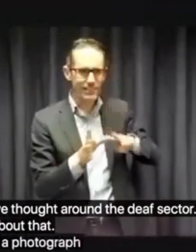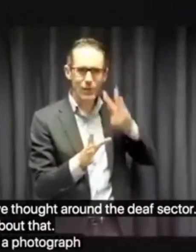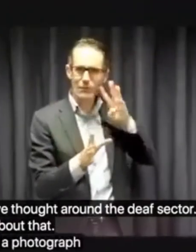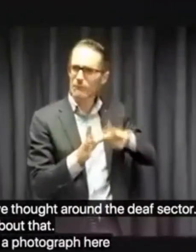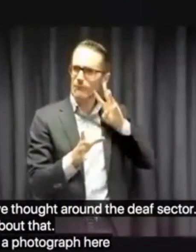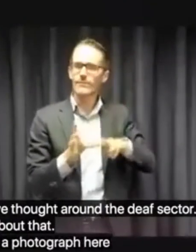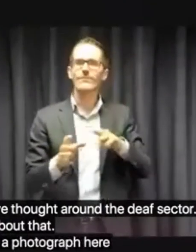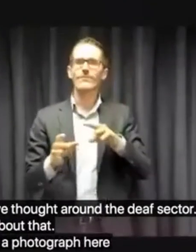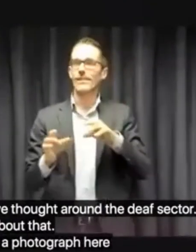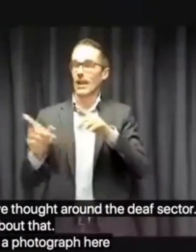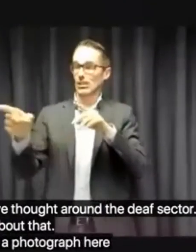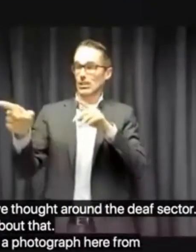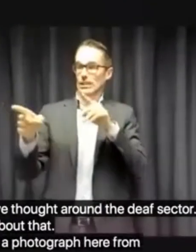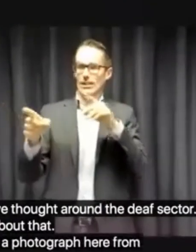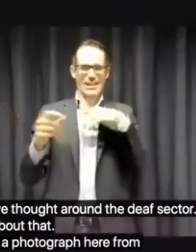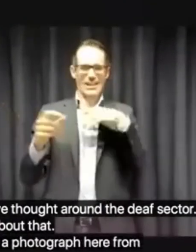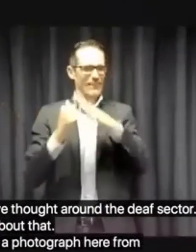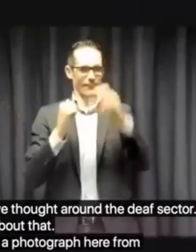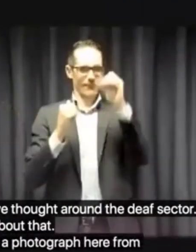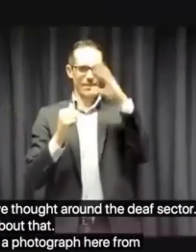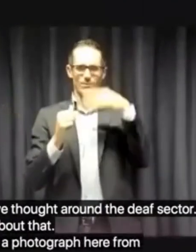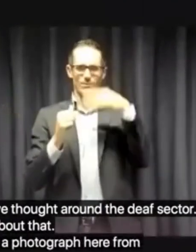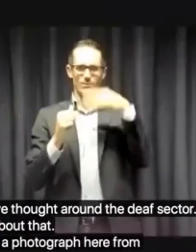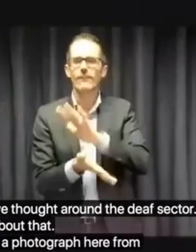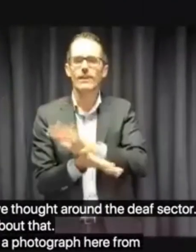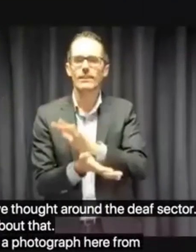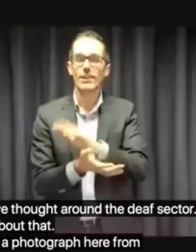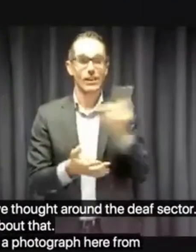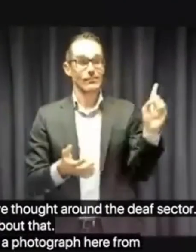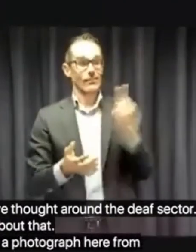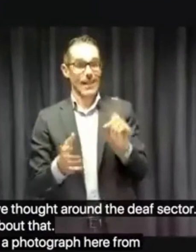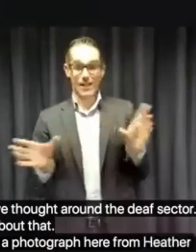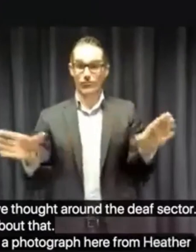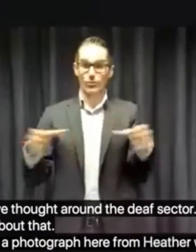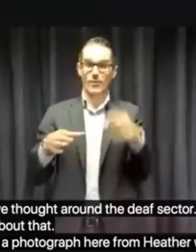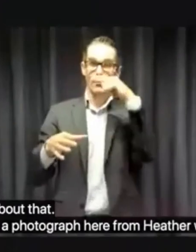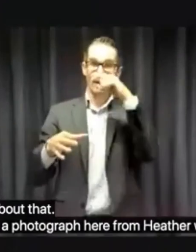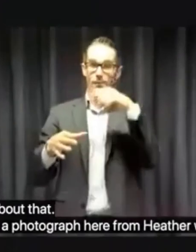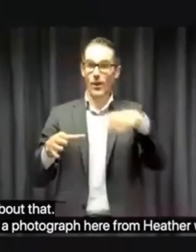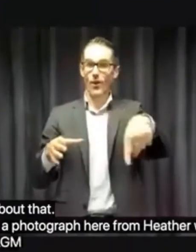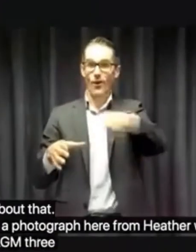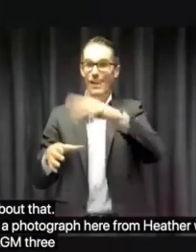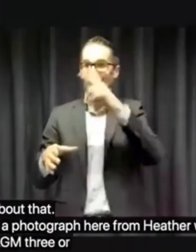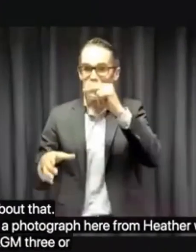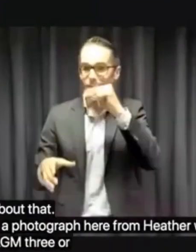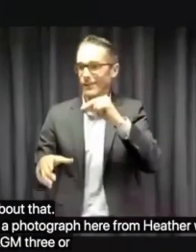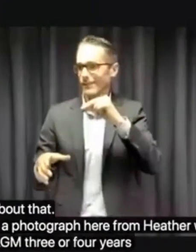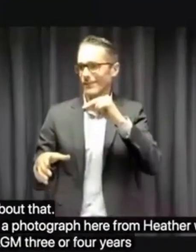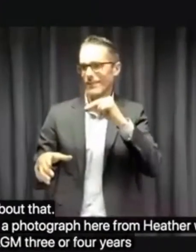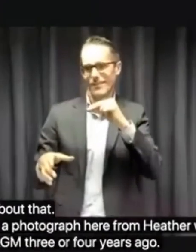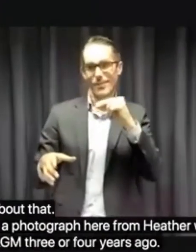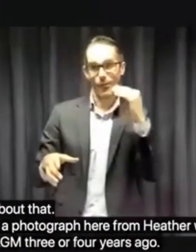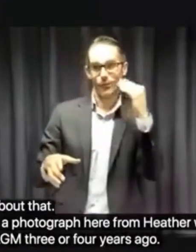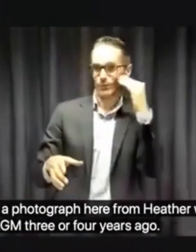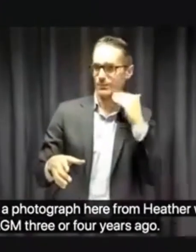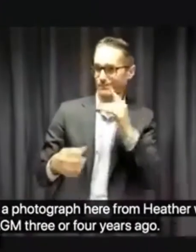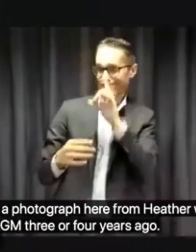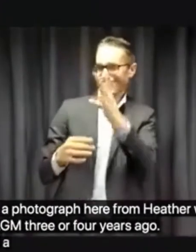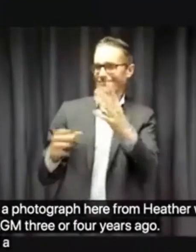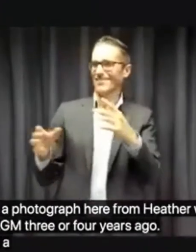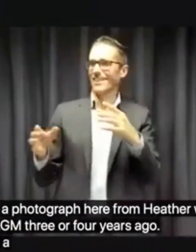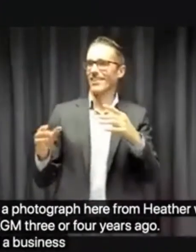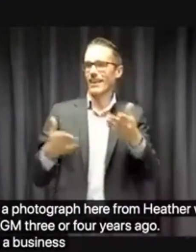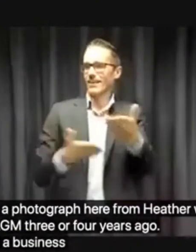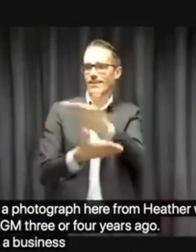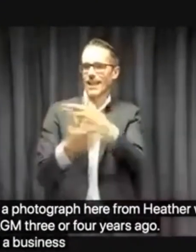at Expression Australia about 3 or 4 years ago. And I remember the girl, we had a business breakfast and she came to a group of young people at the business